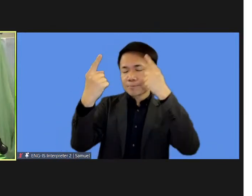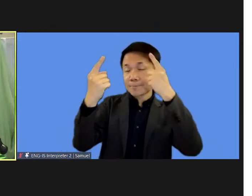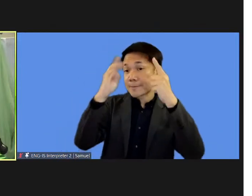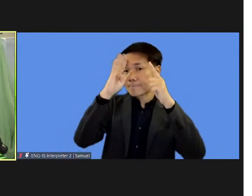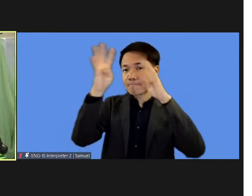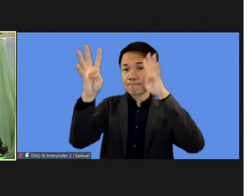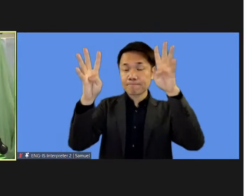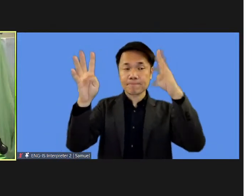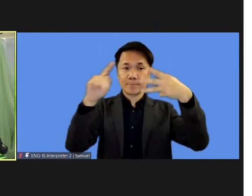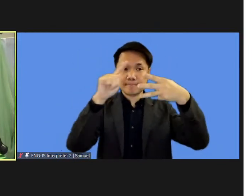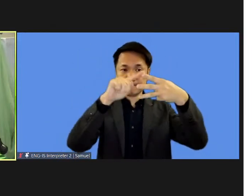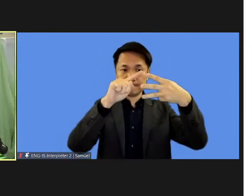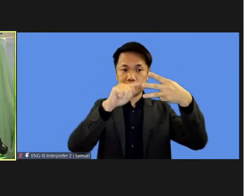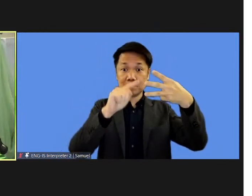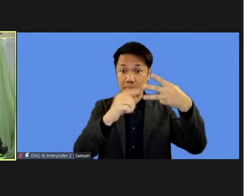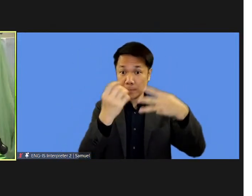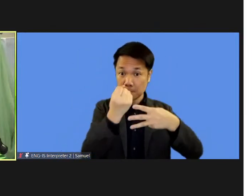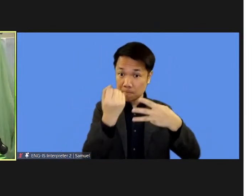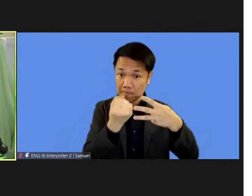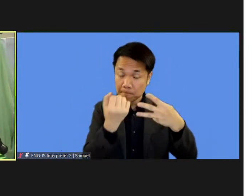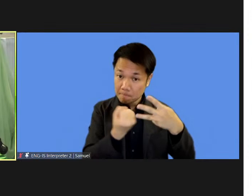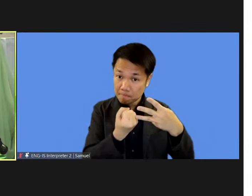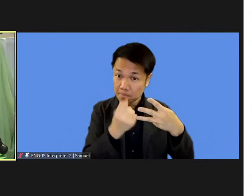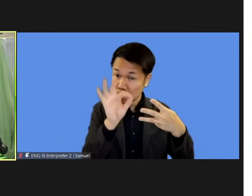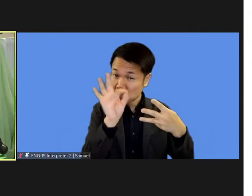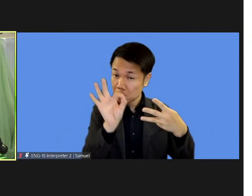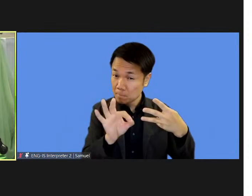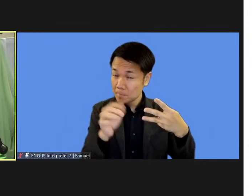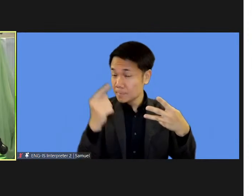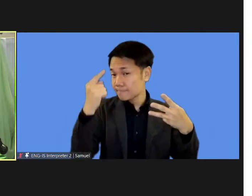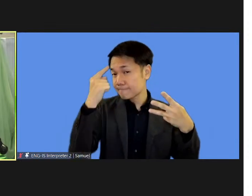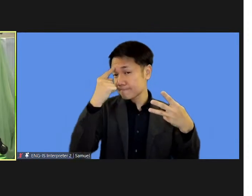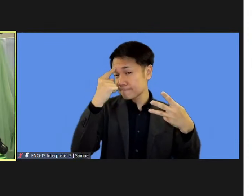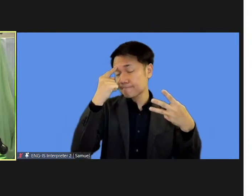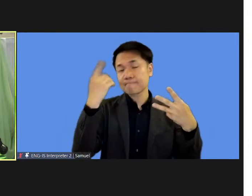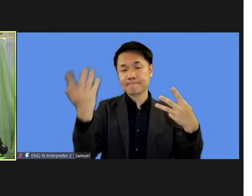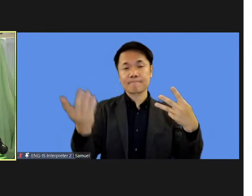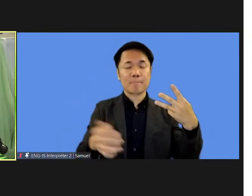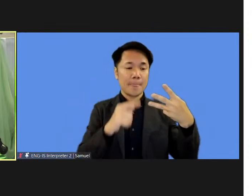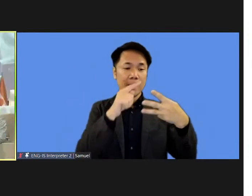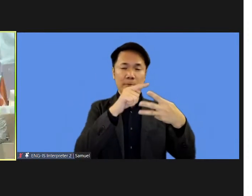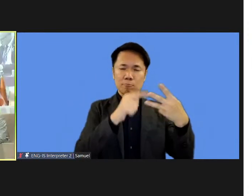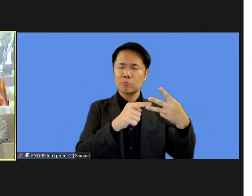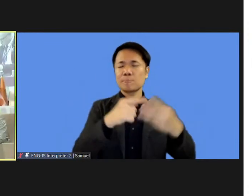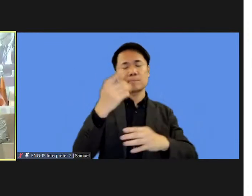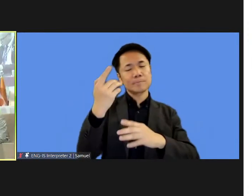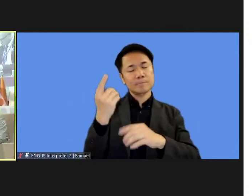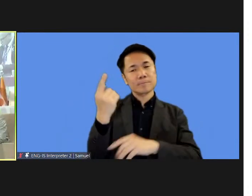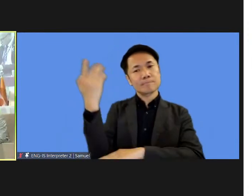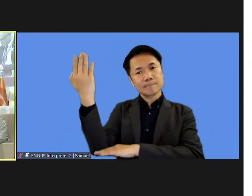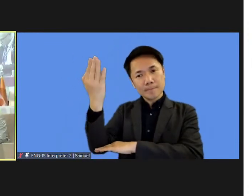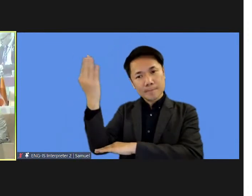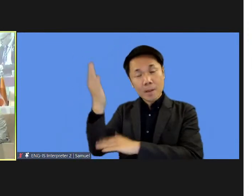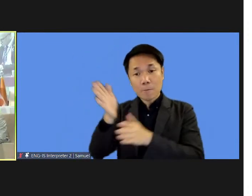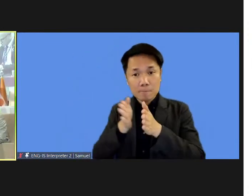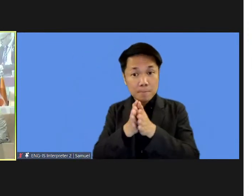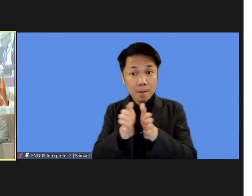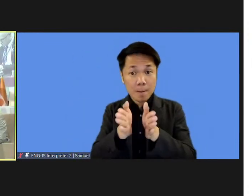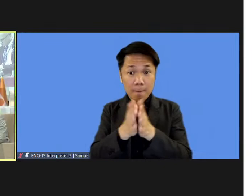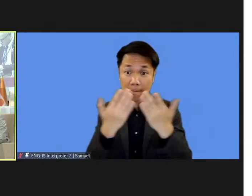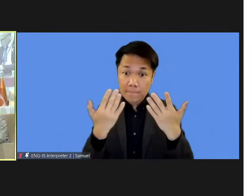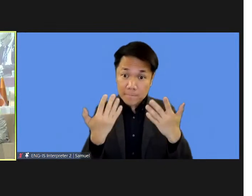after the various presentations, some of the key issues that were highlighted and which called